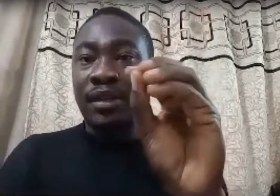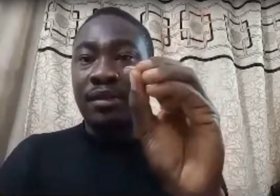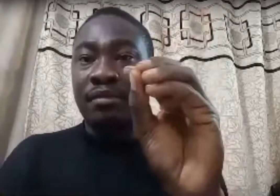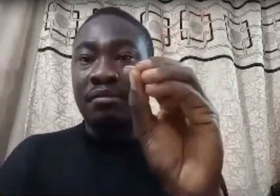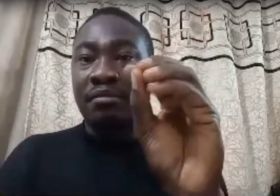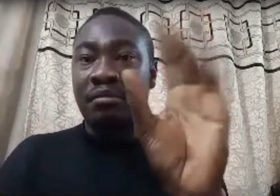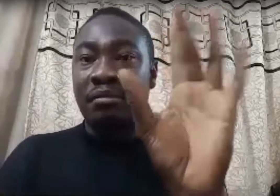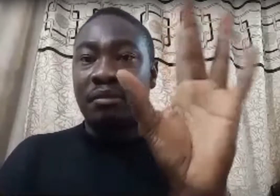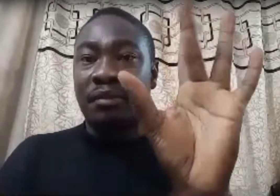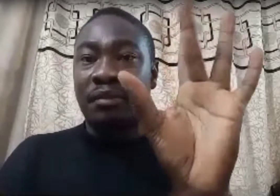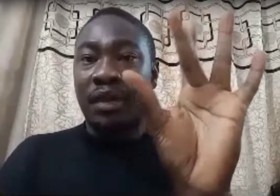80,